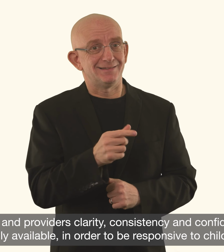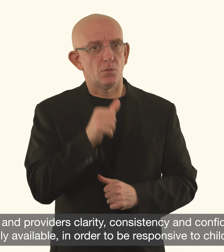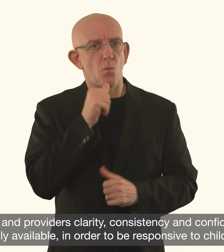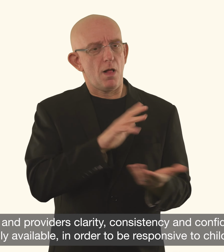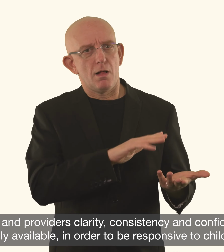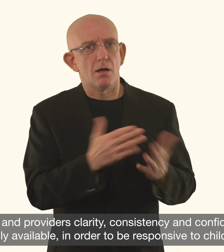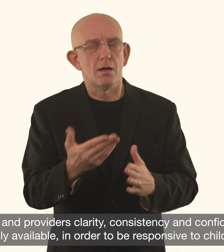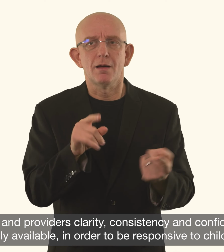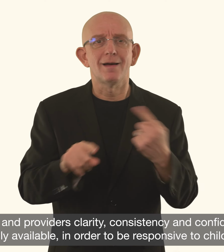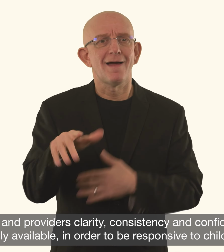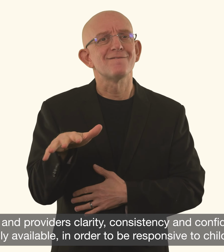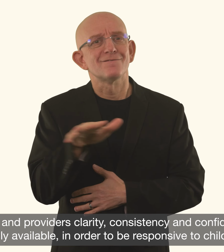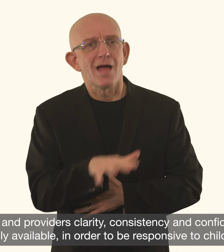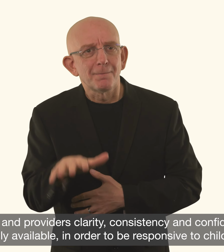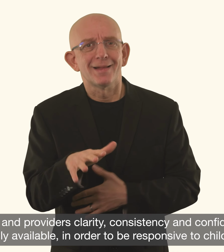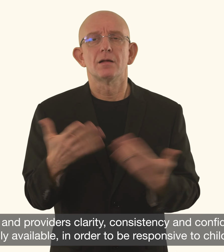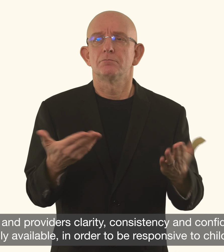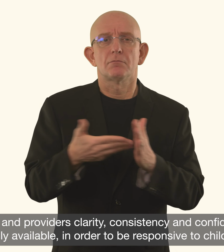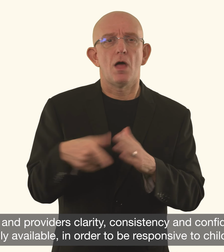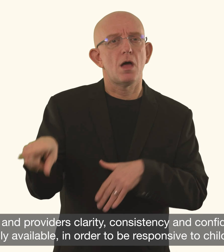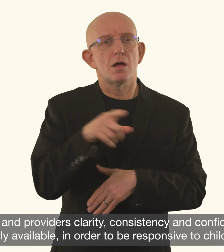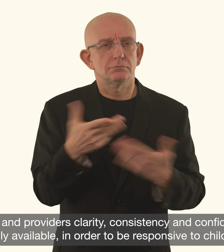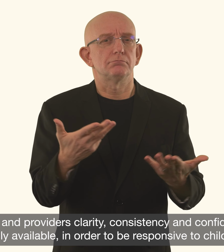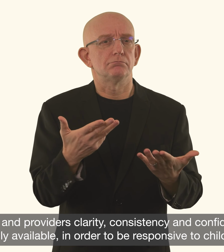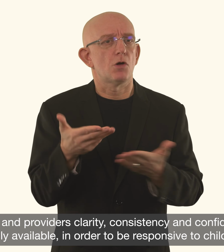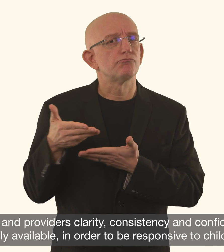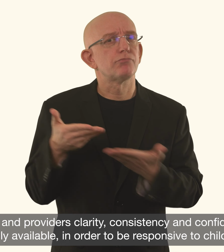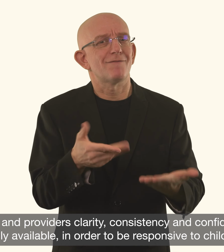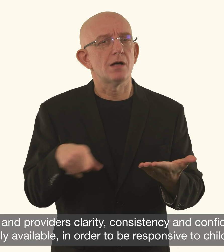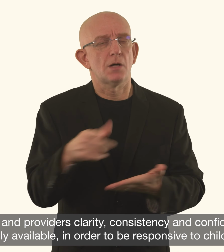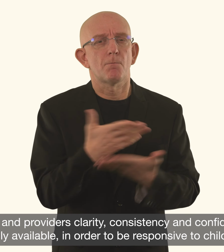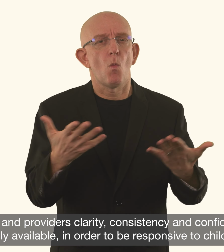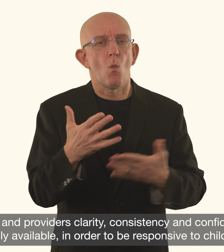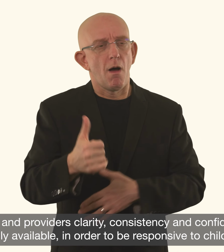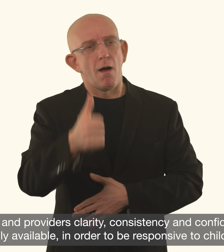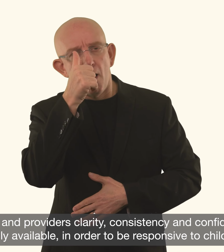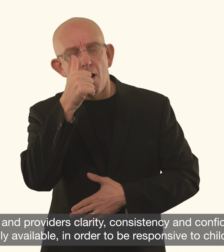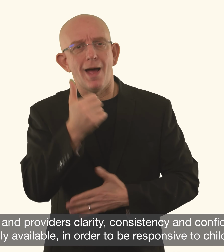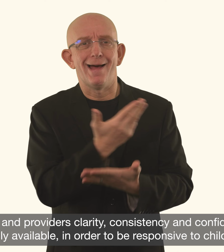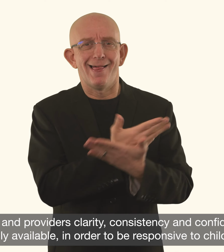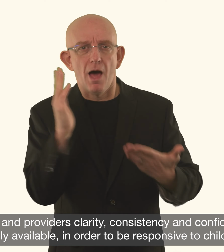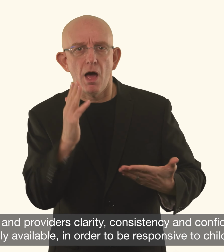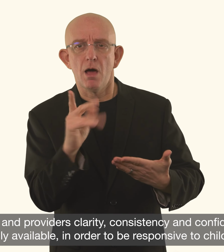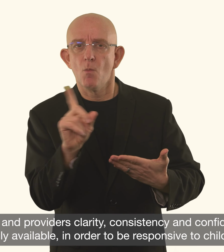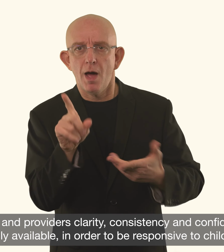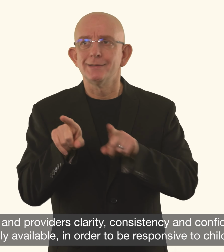This will give families and providers clarity, consistency and confidence in the support that is ordinarily available